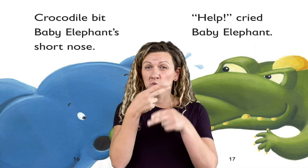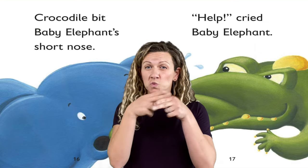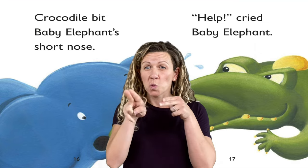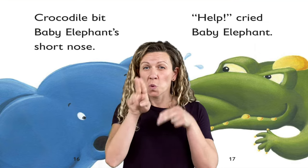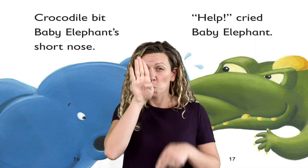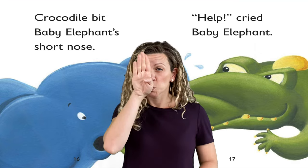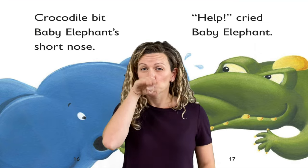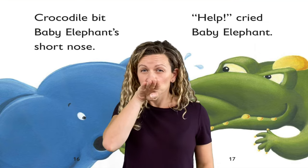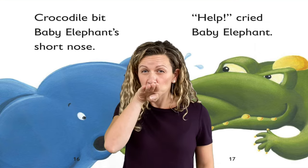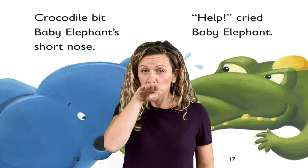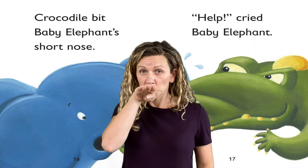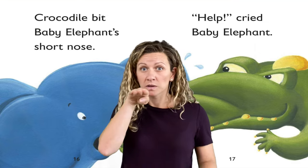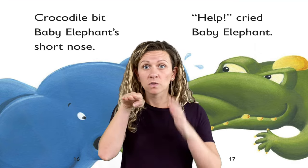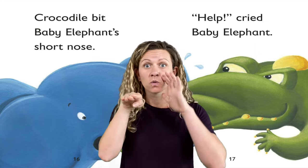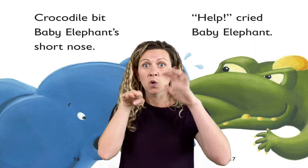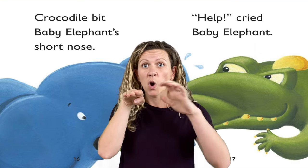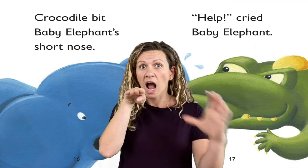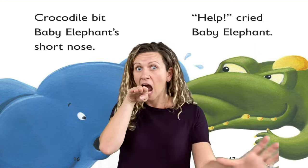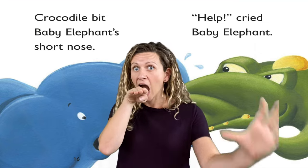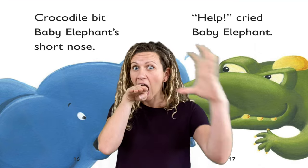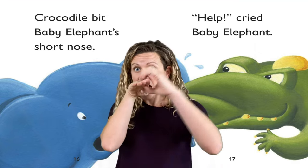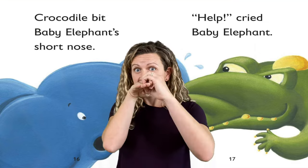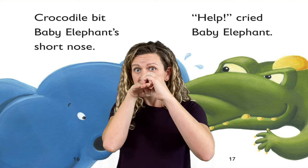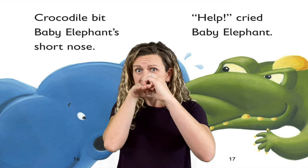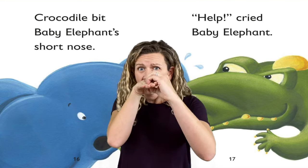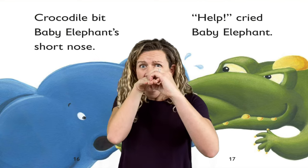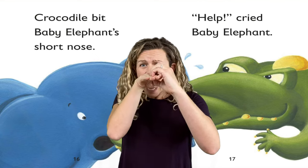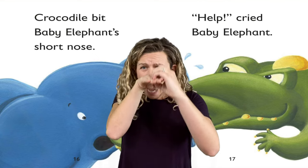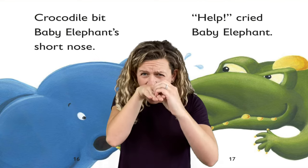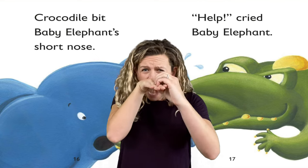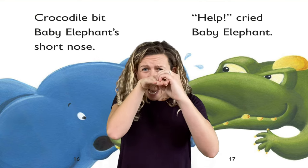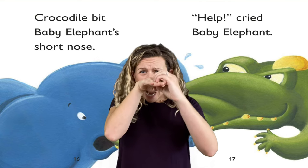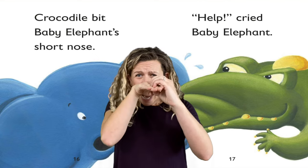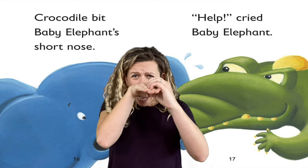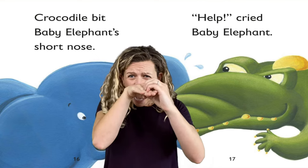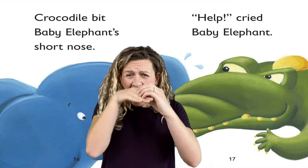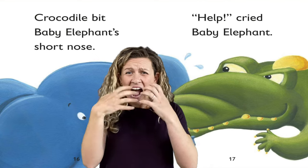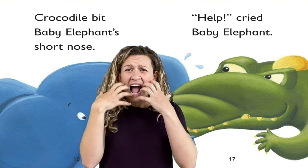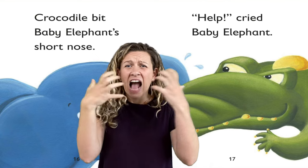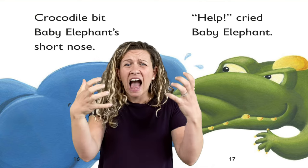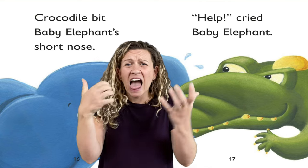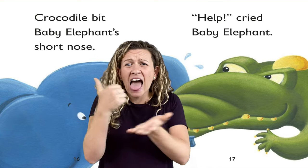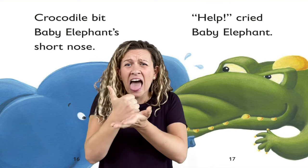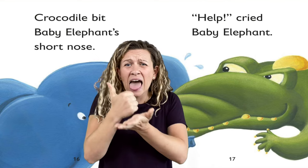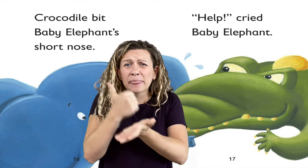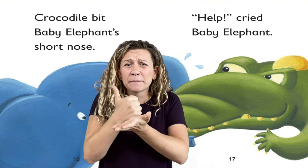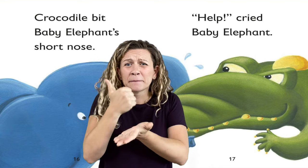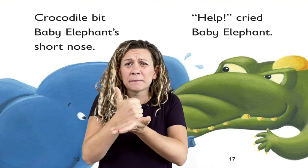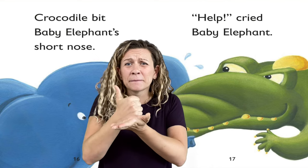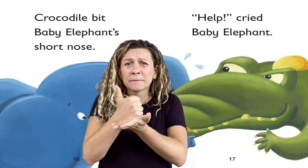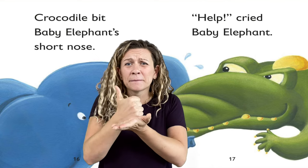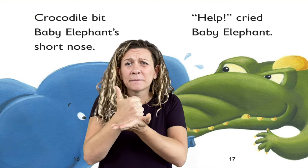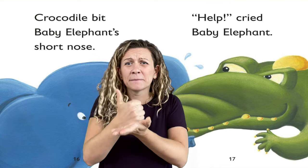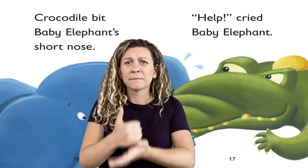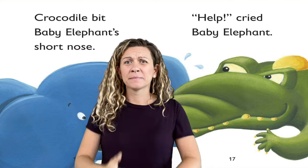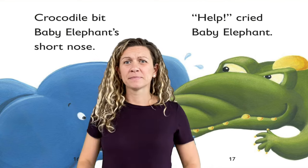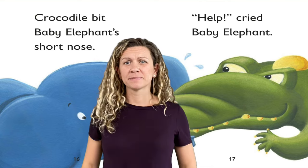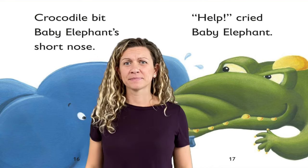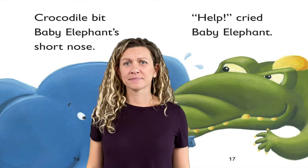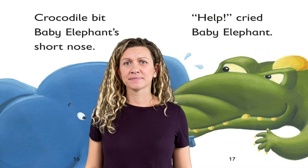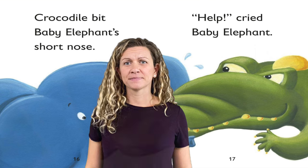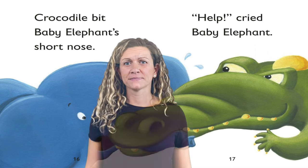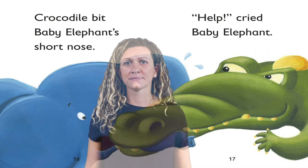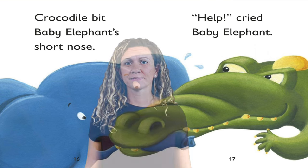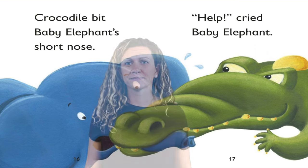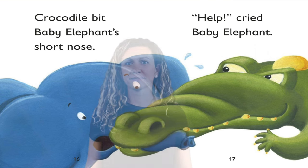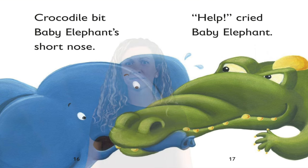Crocodile bit baby elephant's short nose Help, cried baby elephant